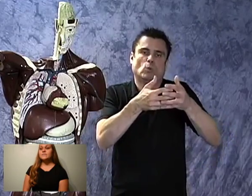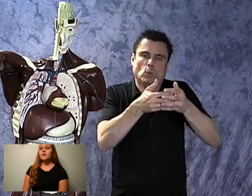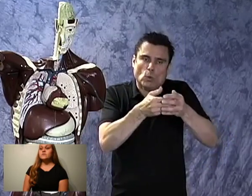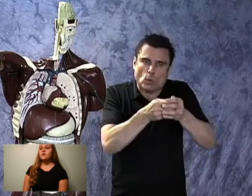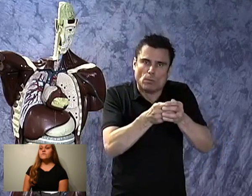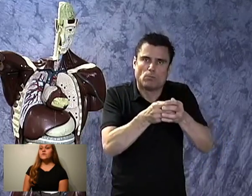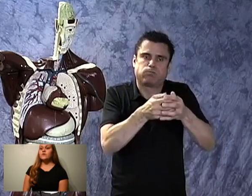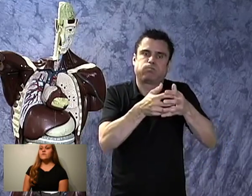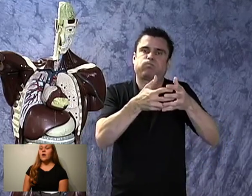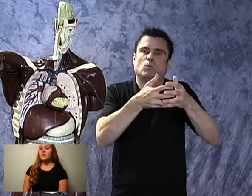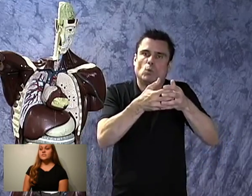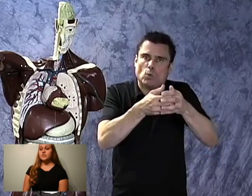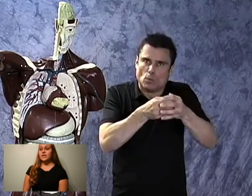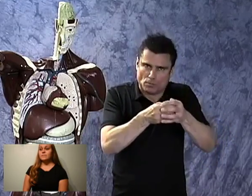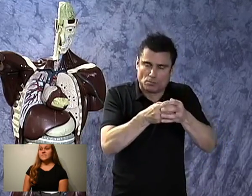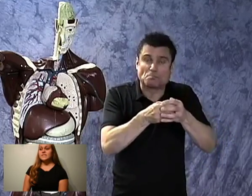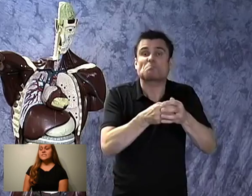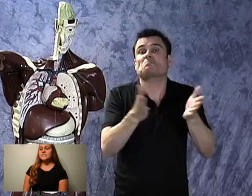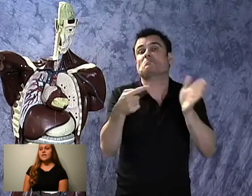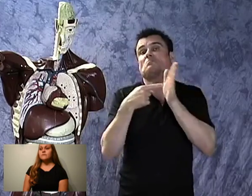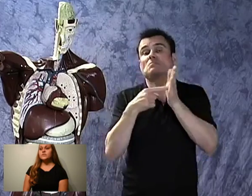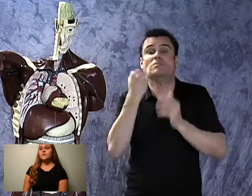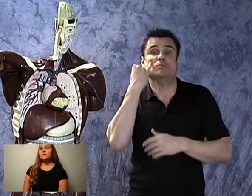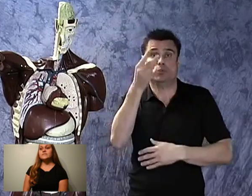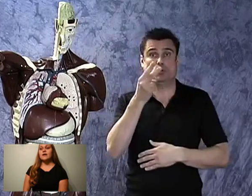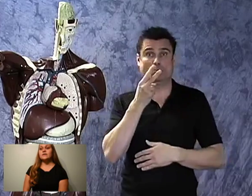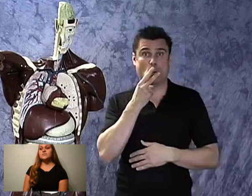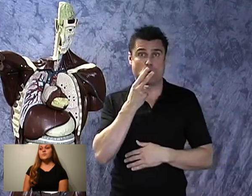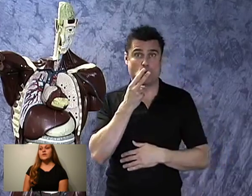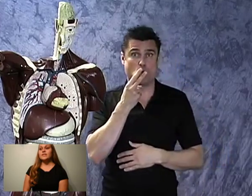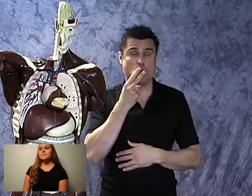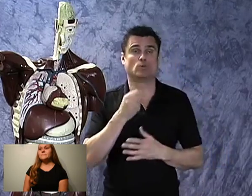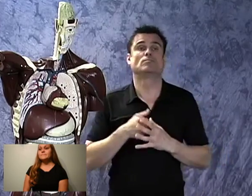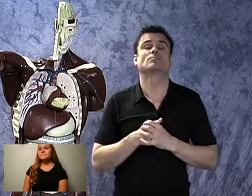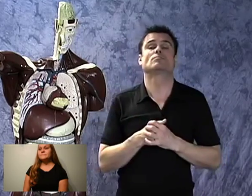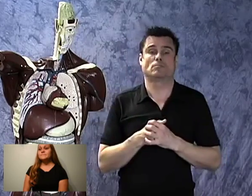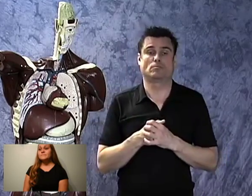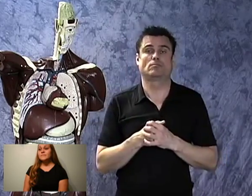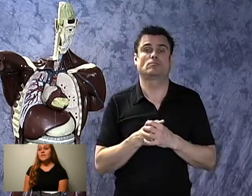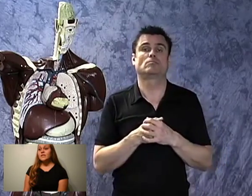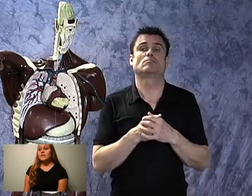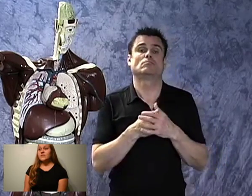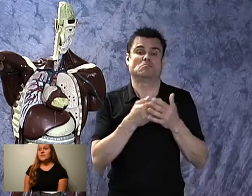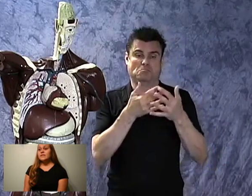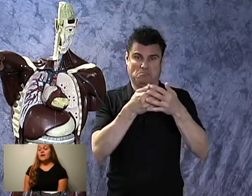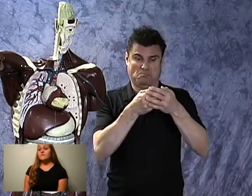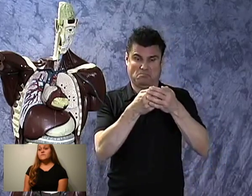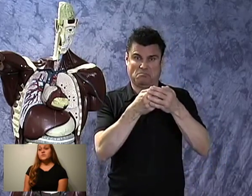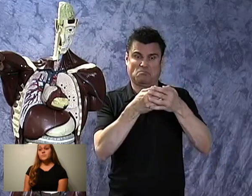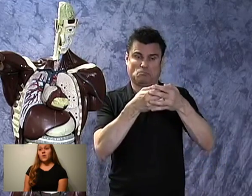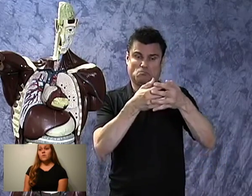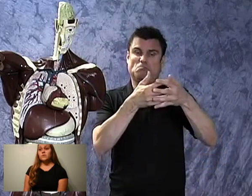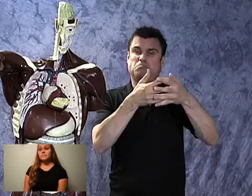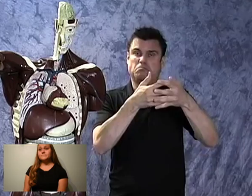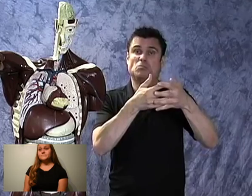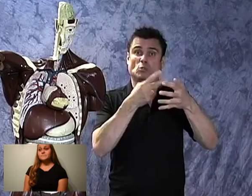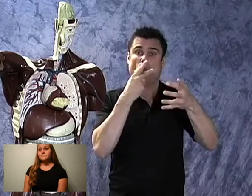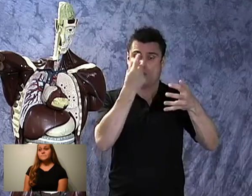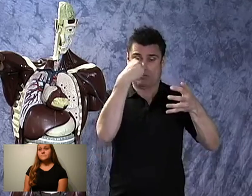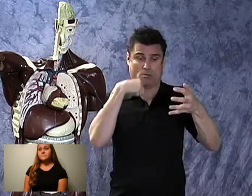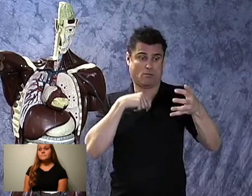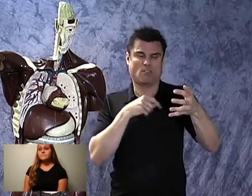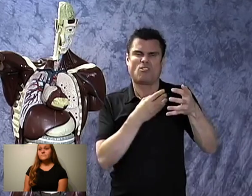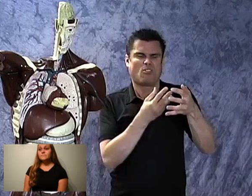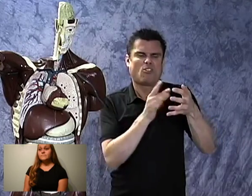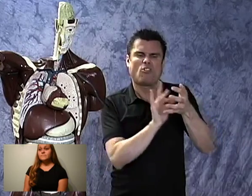the system goes over and over. Oxygen comes in, CO2 goes out as you breathe. Now if you smoke,